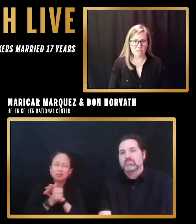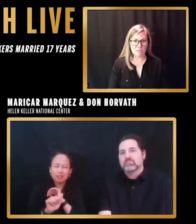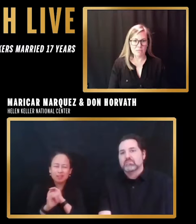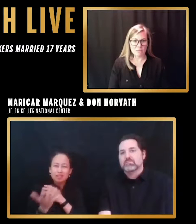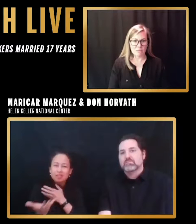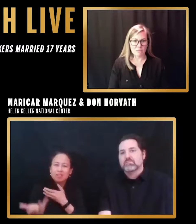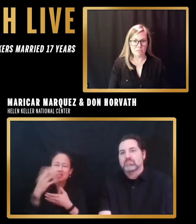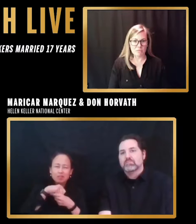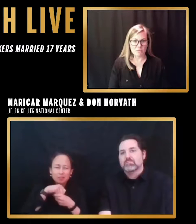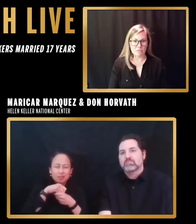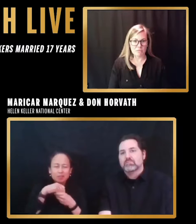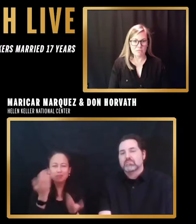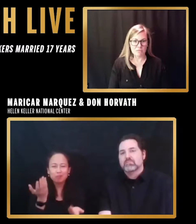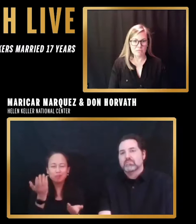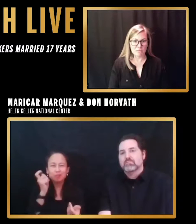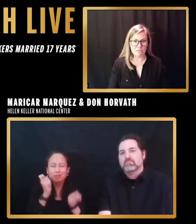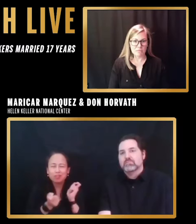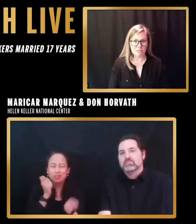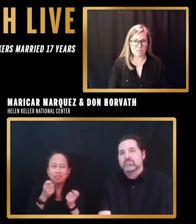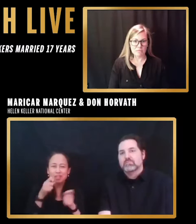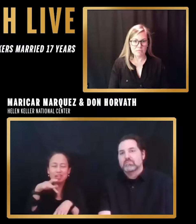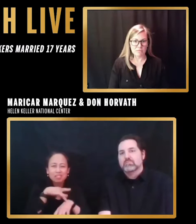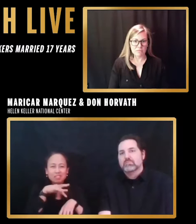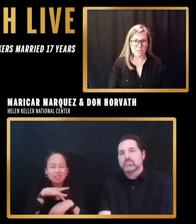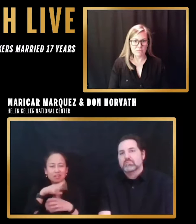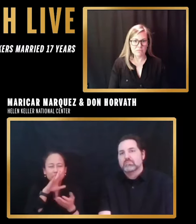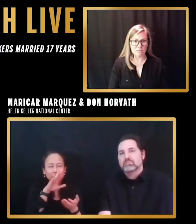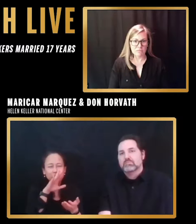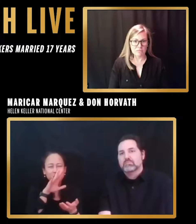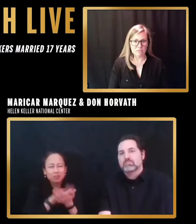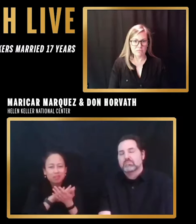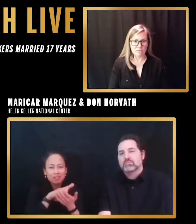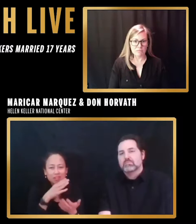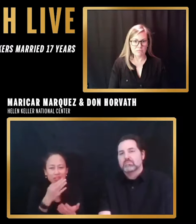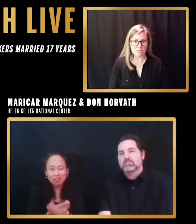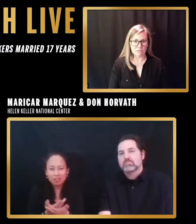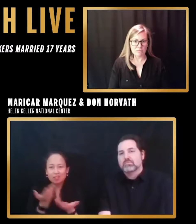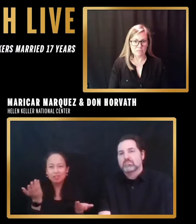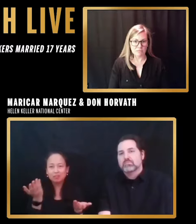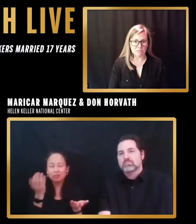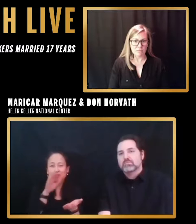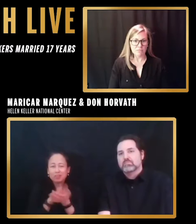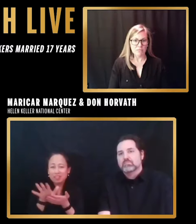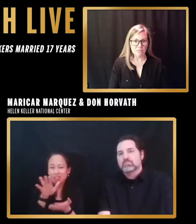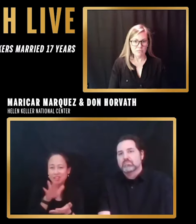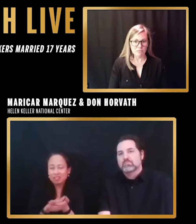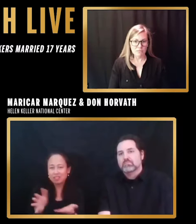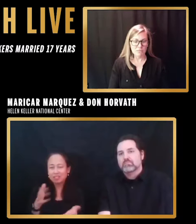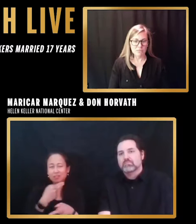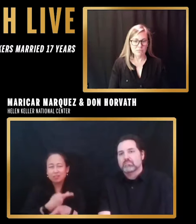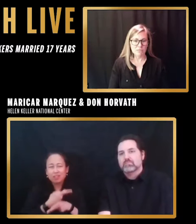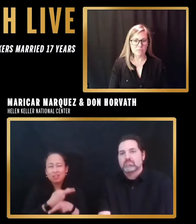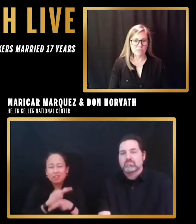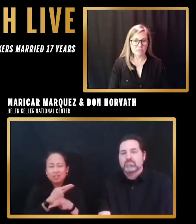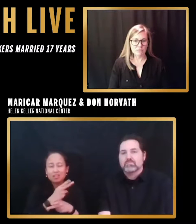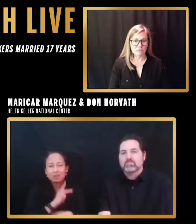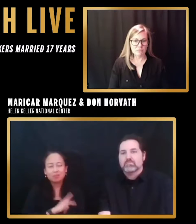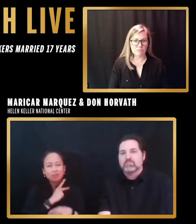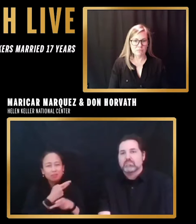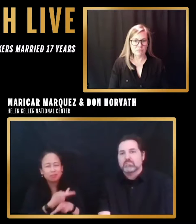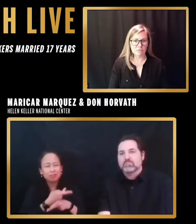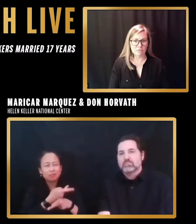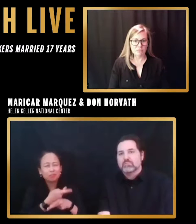do assessments for the deafblind students that come to the center. So we assess their life skills, things like cooking,